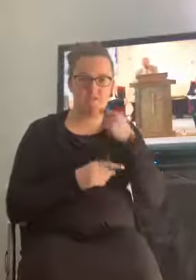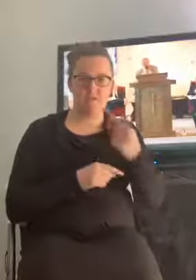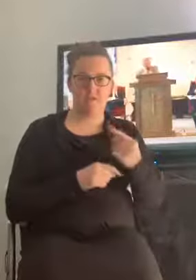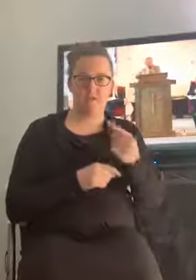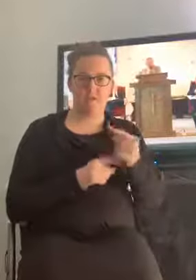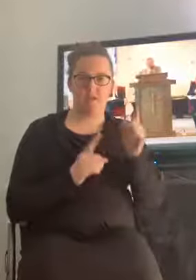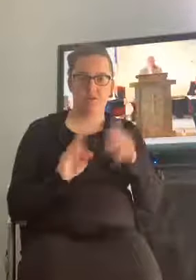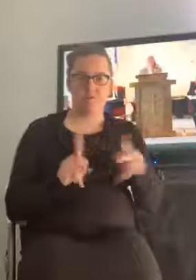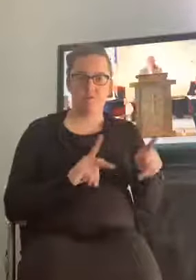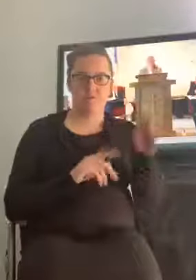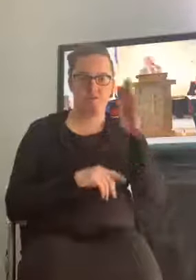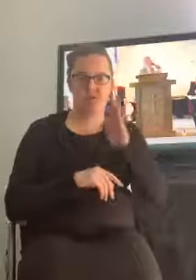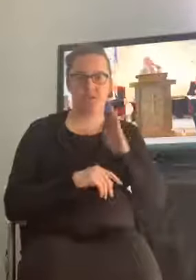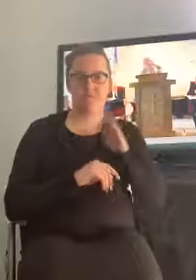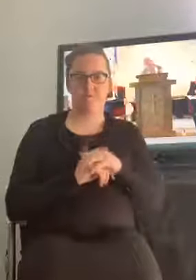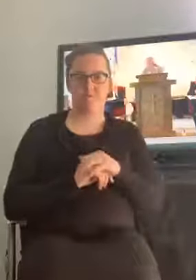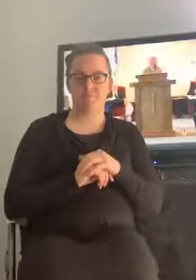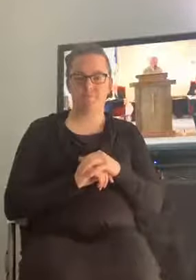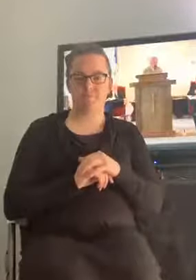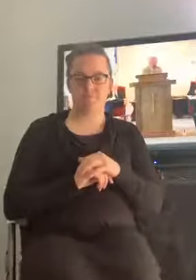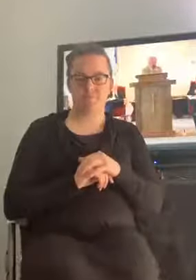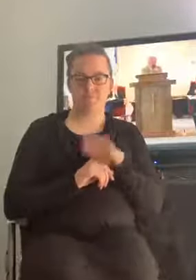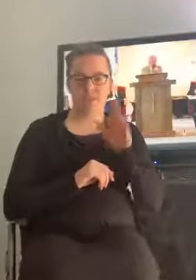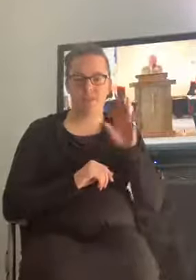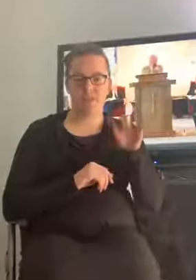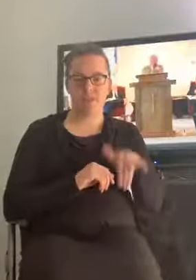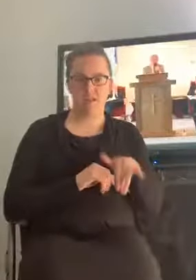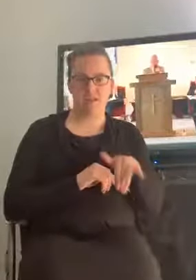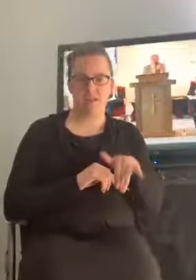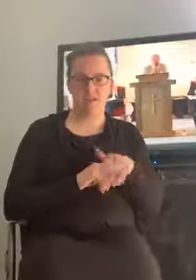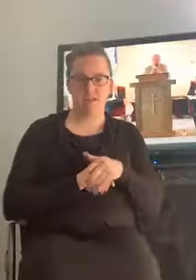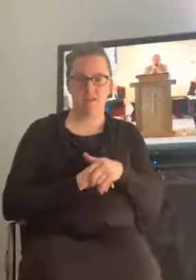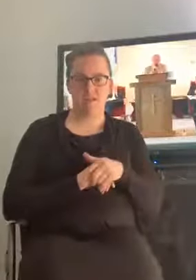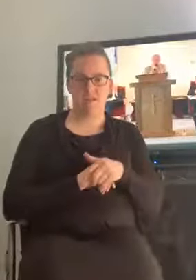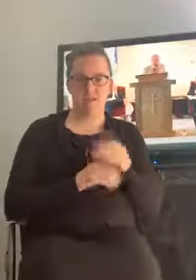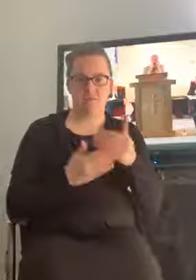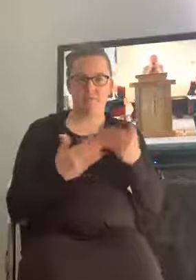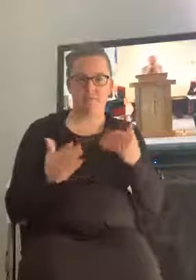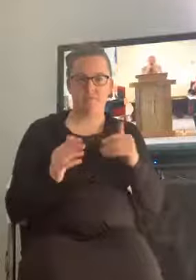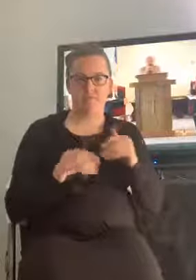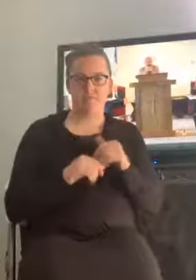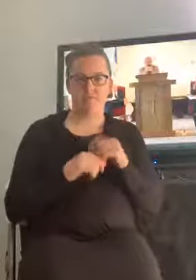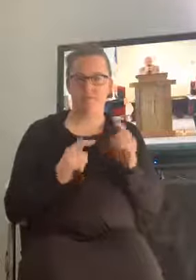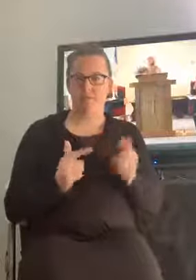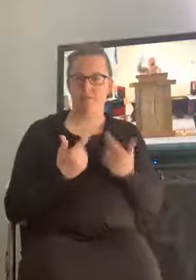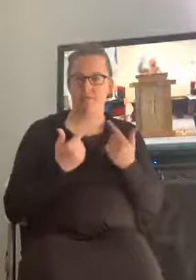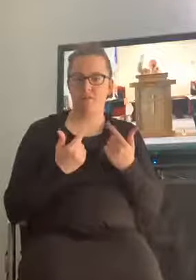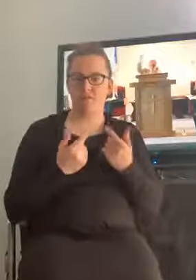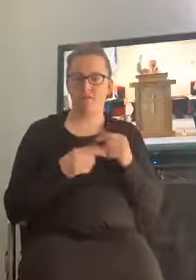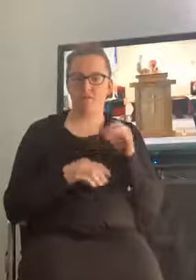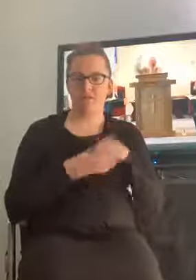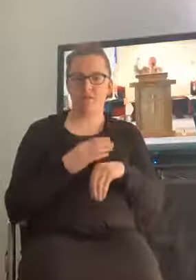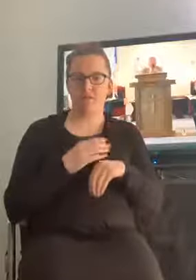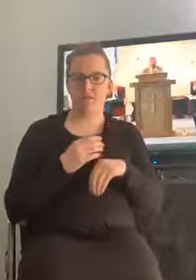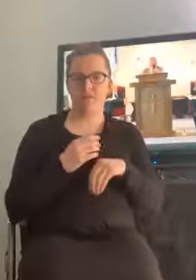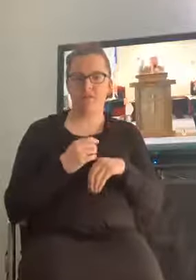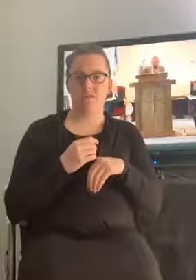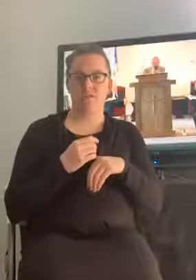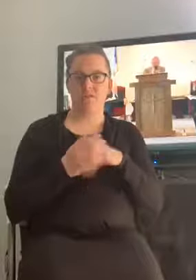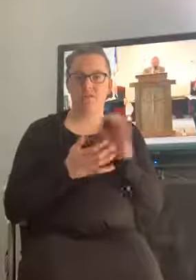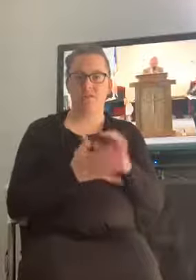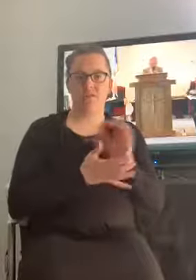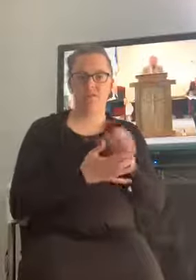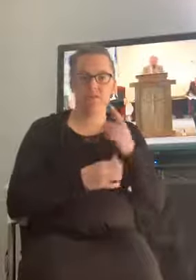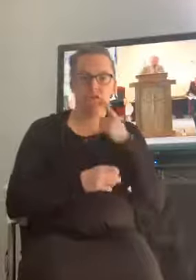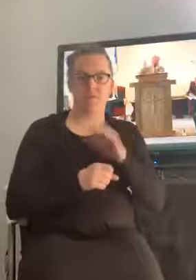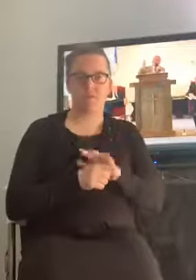the people of God back before they entered into the land of promise was the same word that he could have in this hour